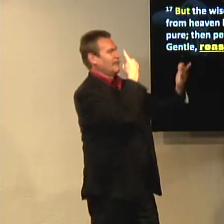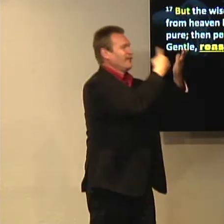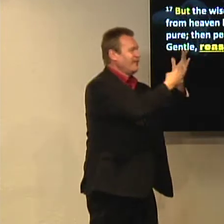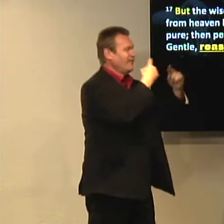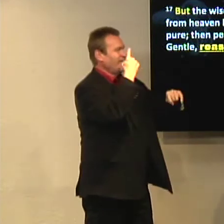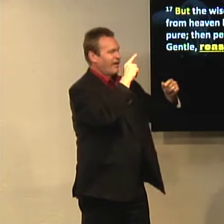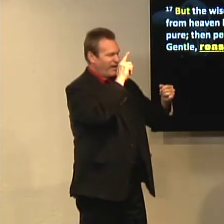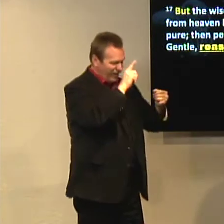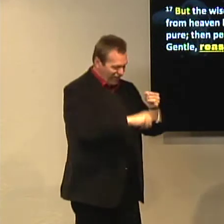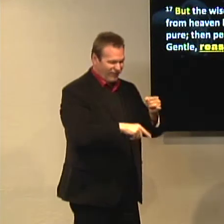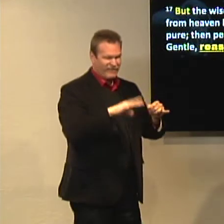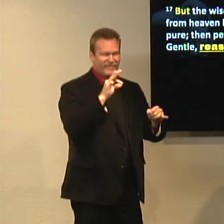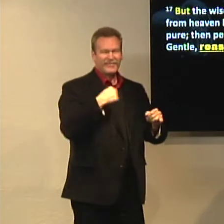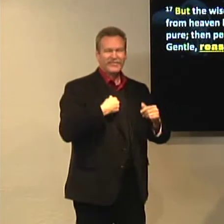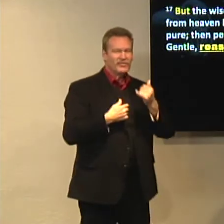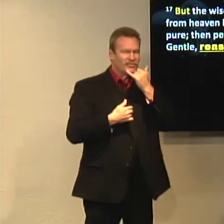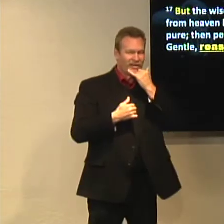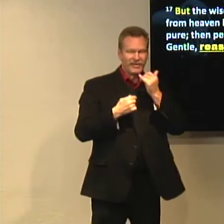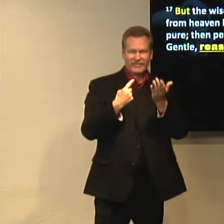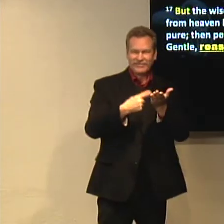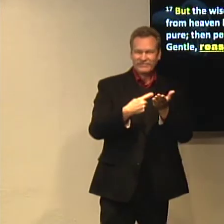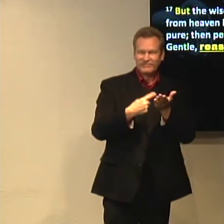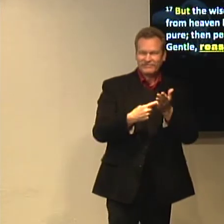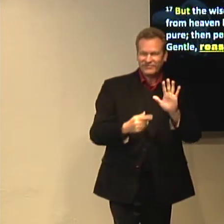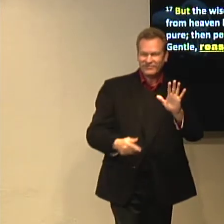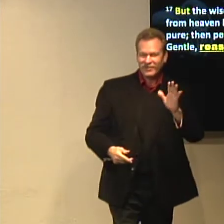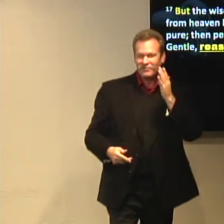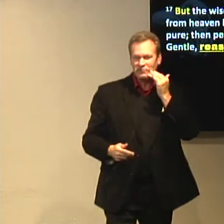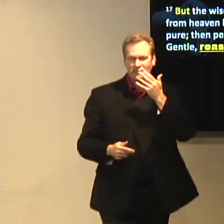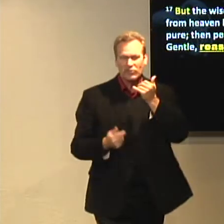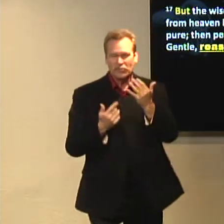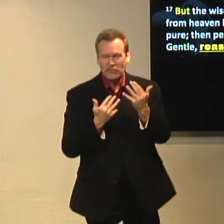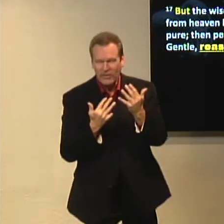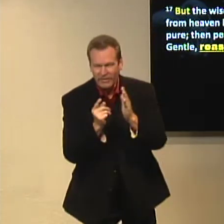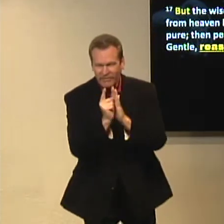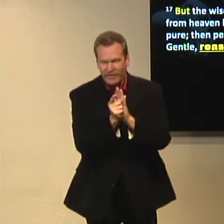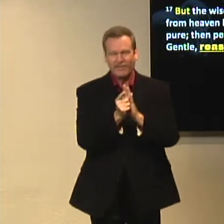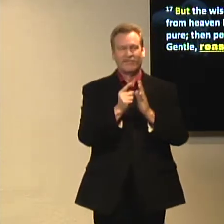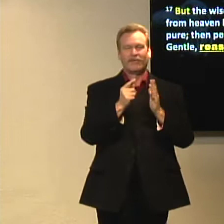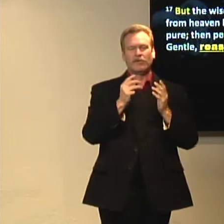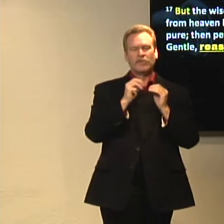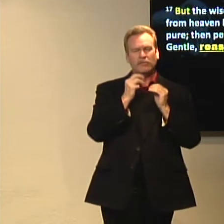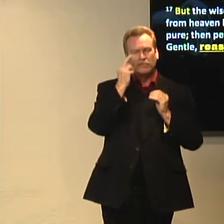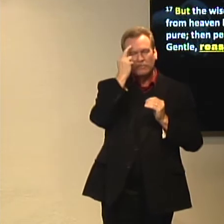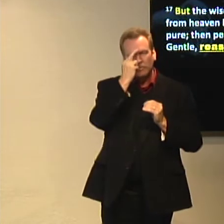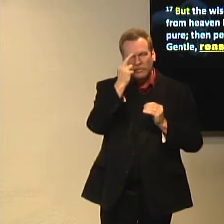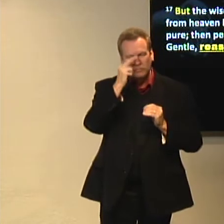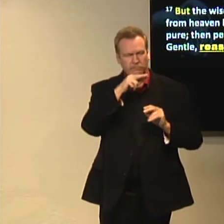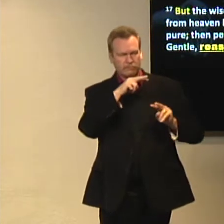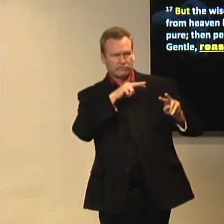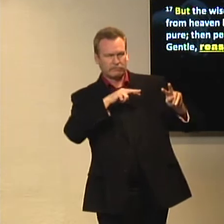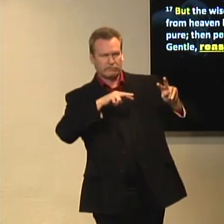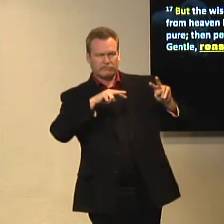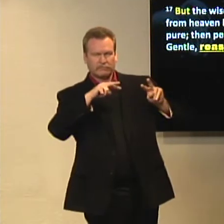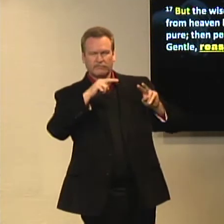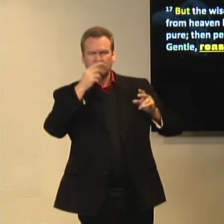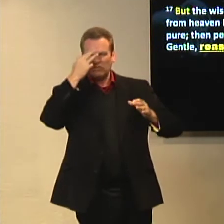or something instead of being in there in the fray of it all. Because I wait for the exact minute and think